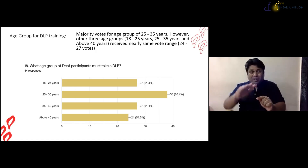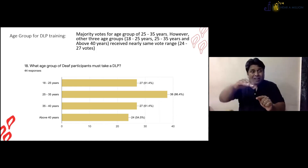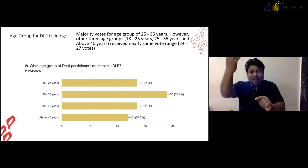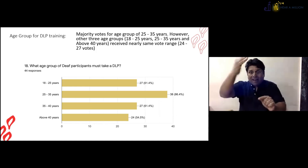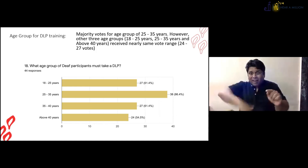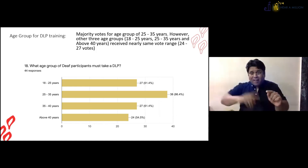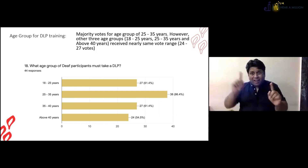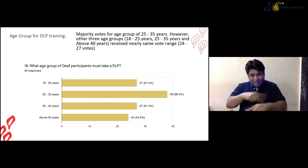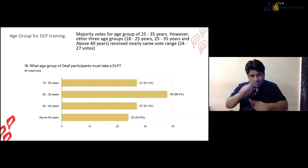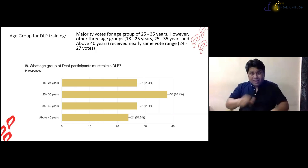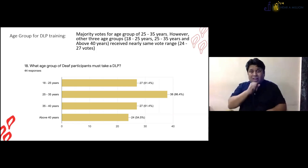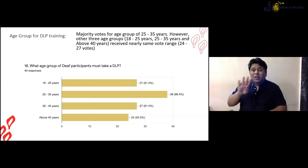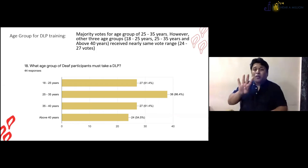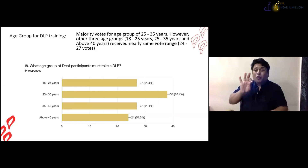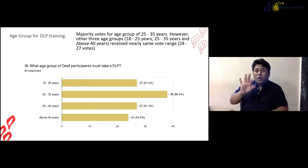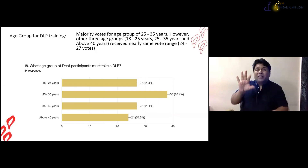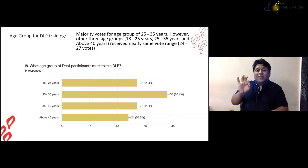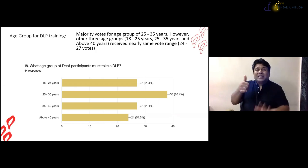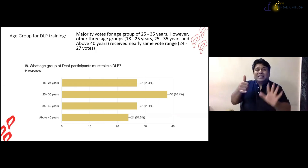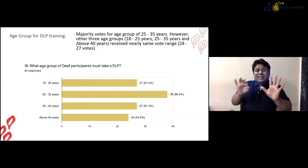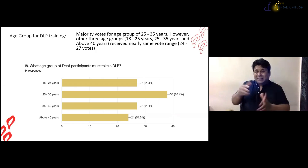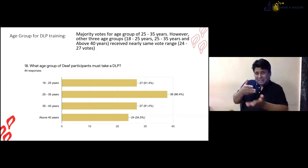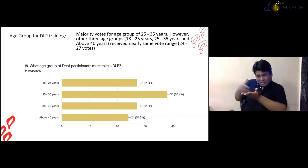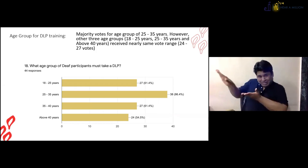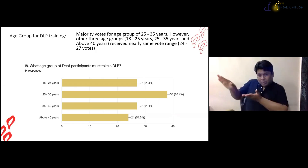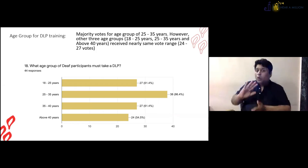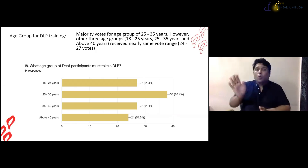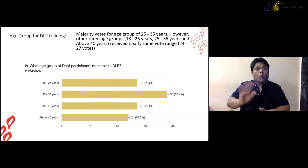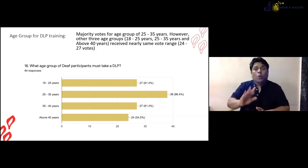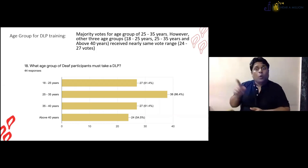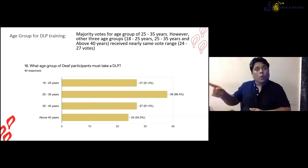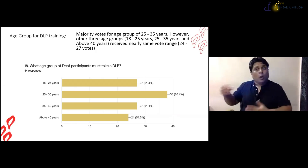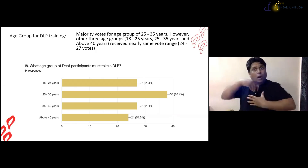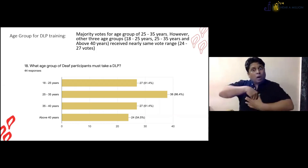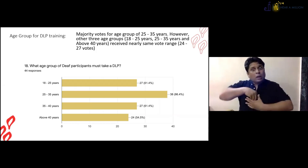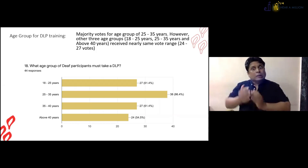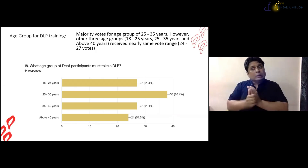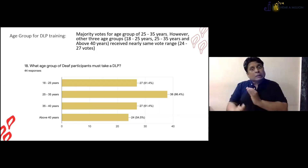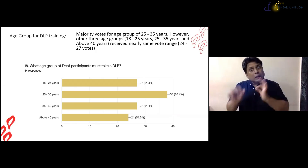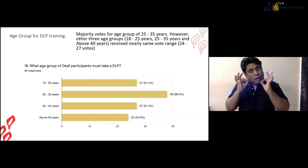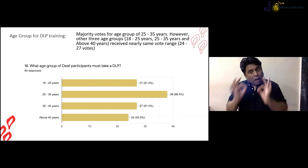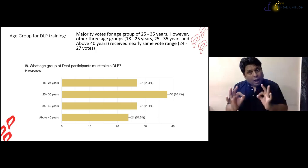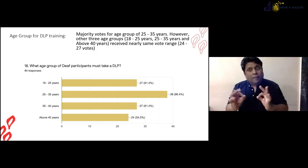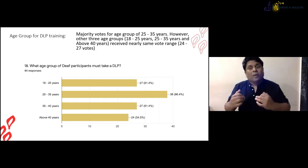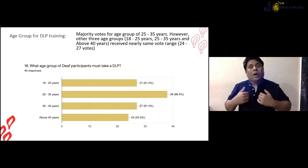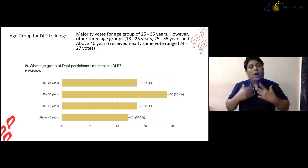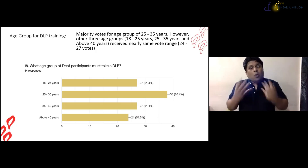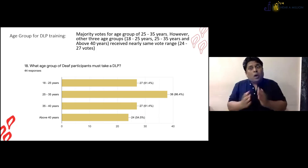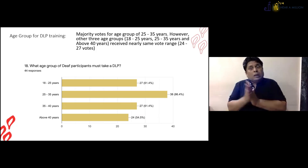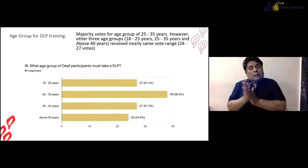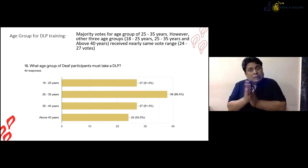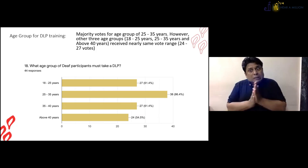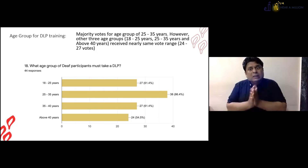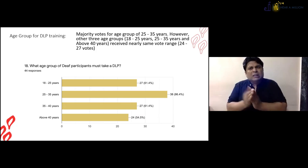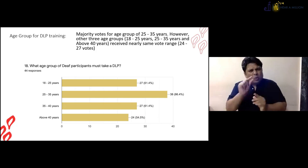for training. But not like 40, 50, 60, that's not wrong. They are also equally